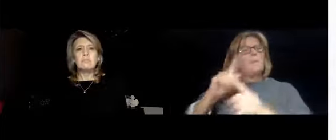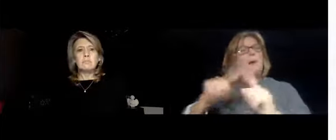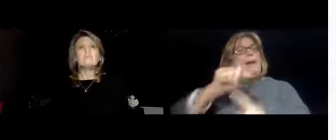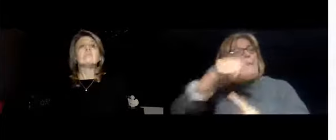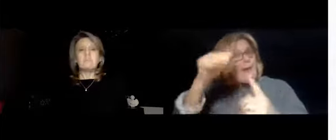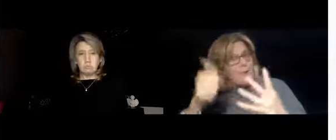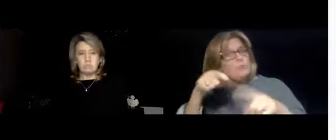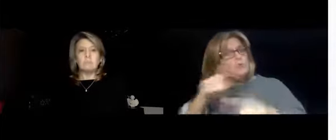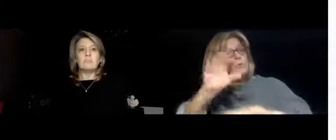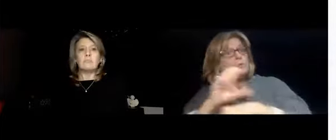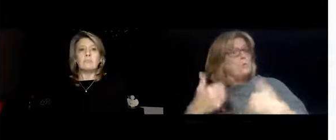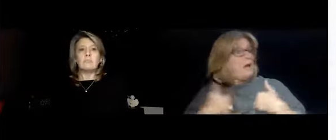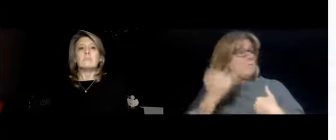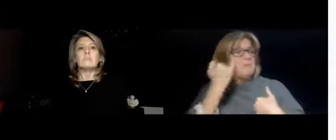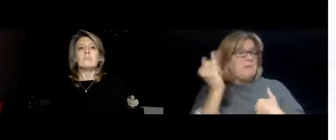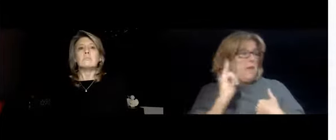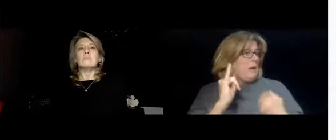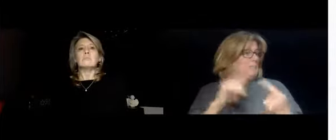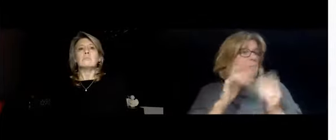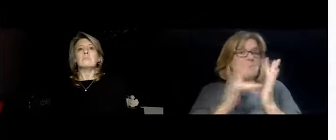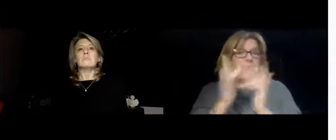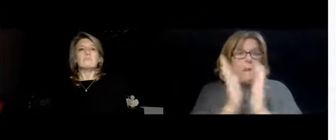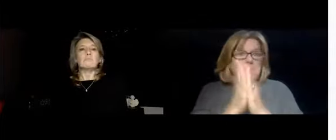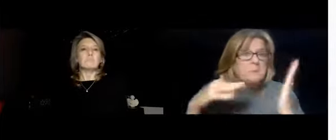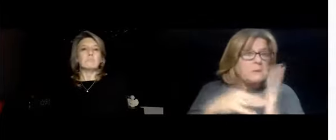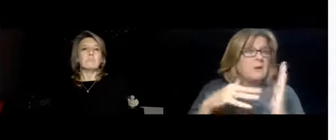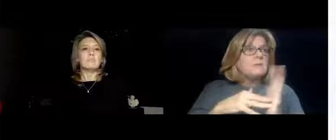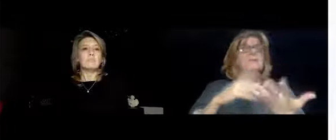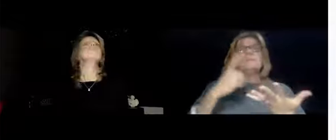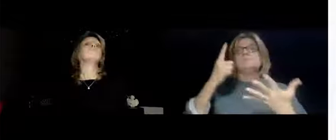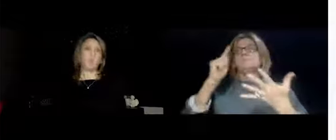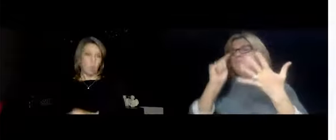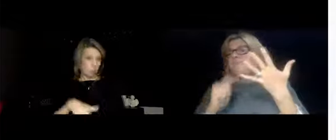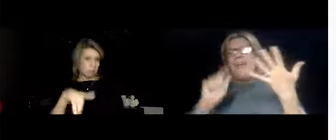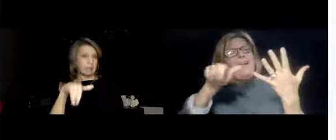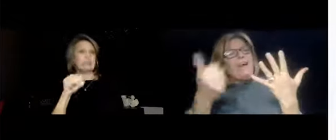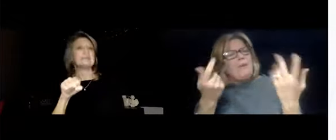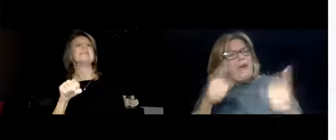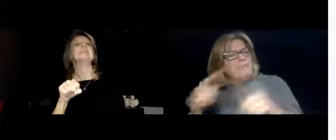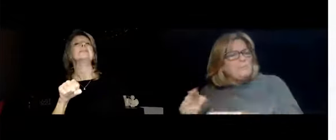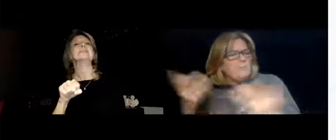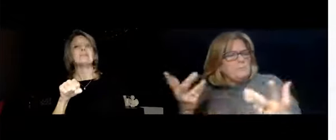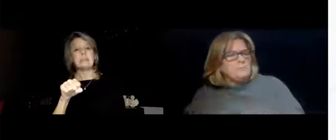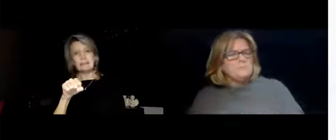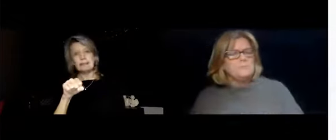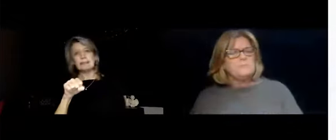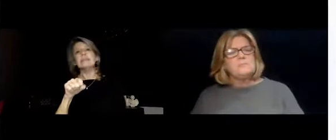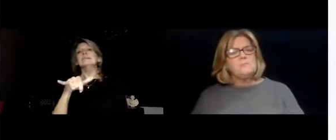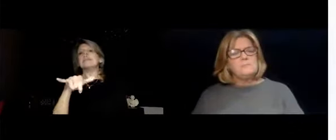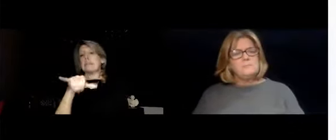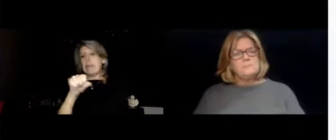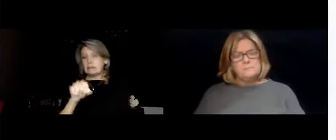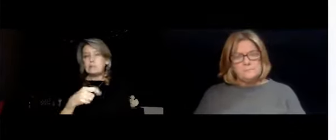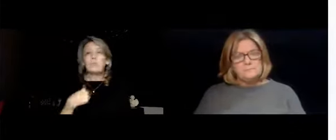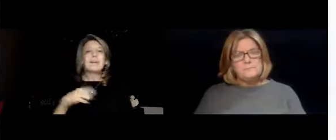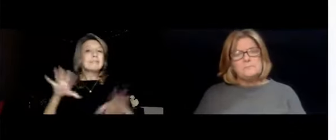Now, I understand you work in church settings, but while you're in the church setting, are there other things that you will do, such as Bible studies? What